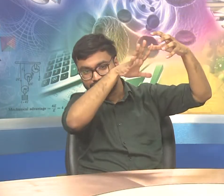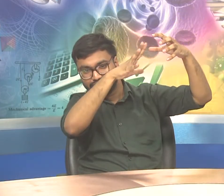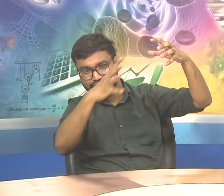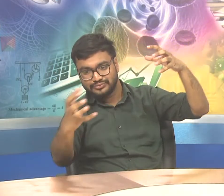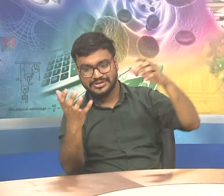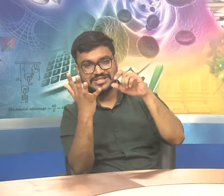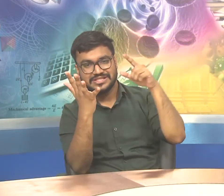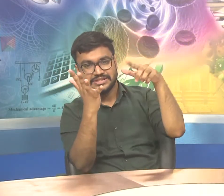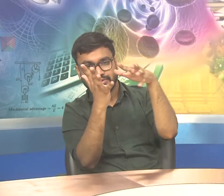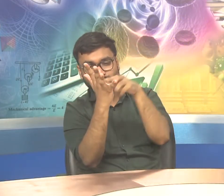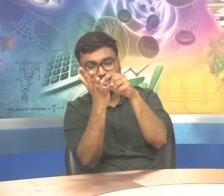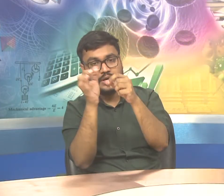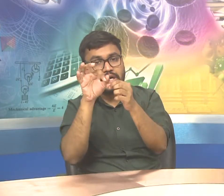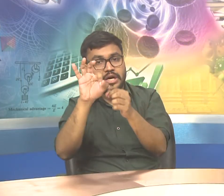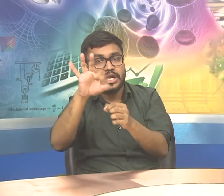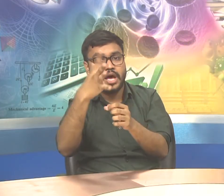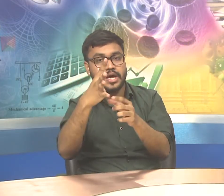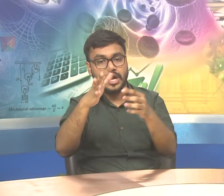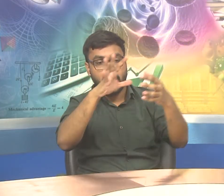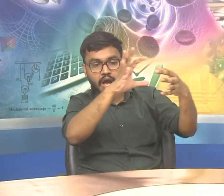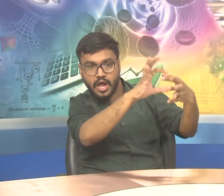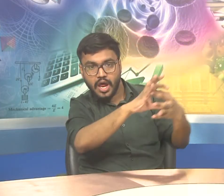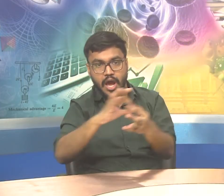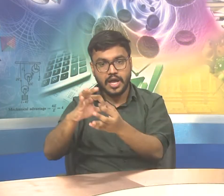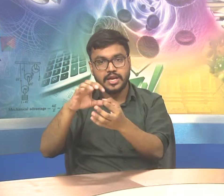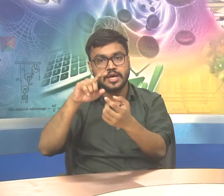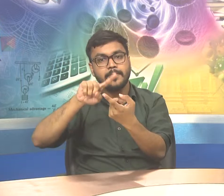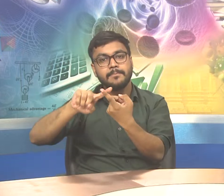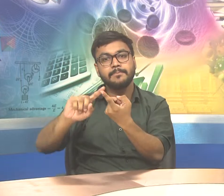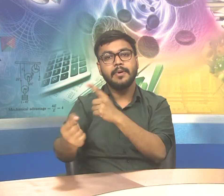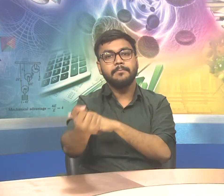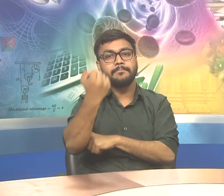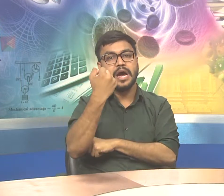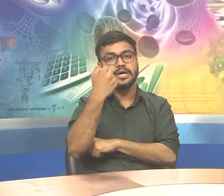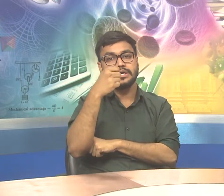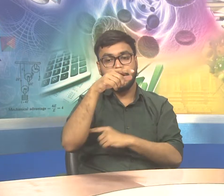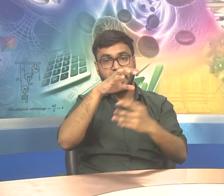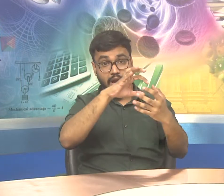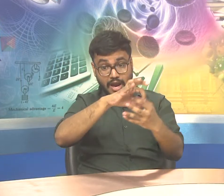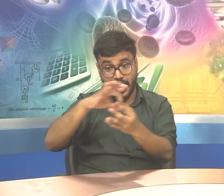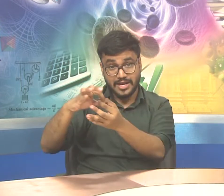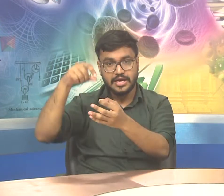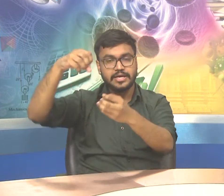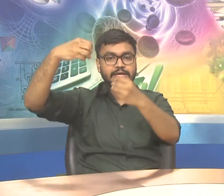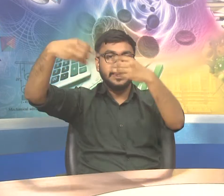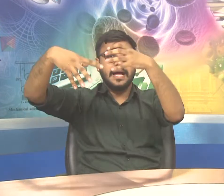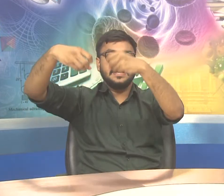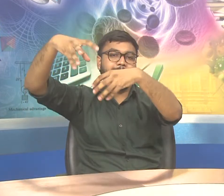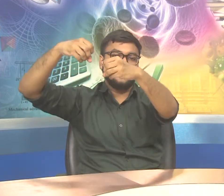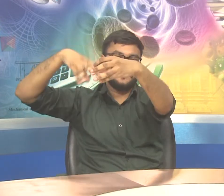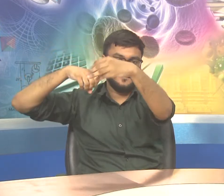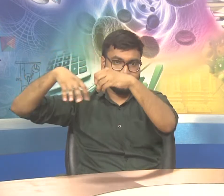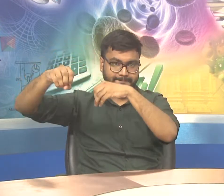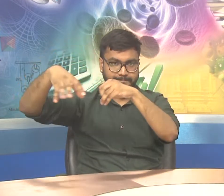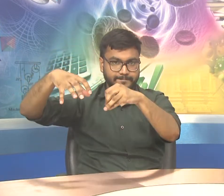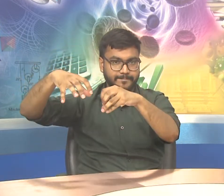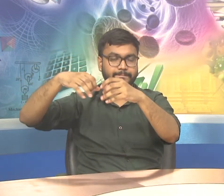And a thermocouple changes heat energy into electrical energy.